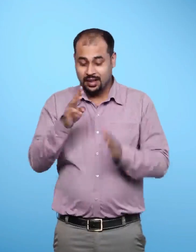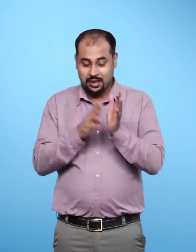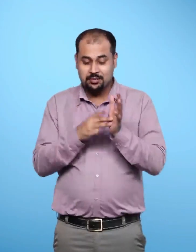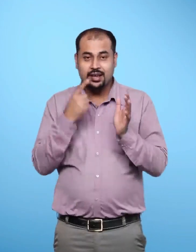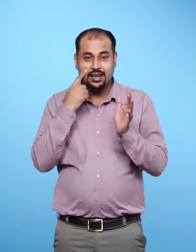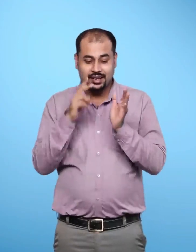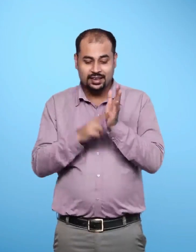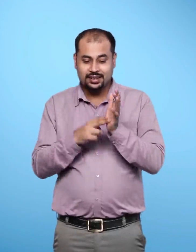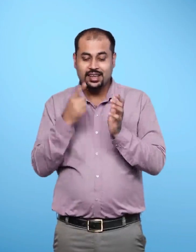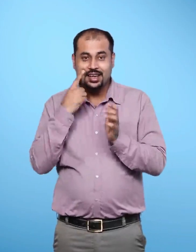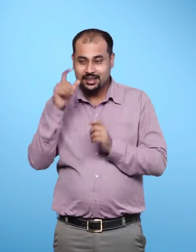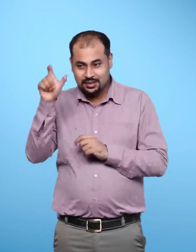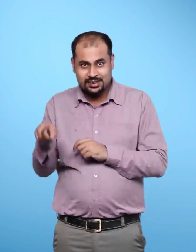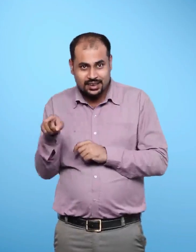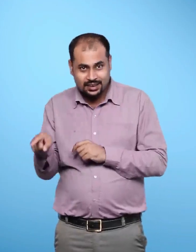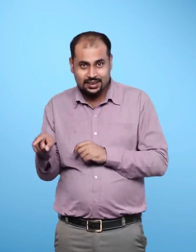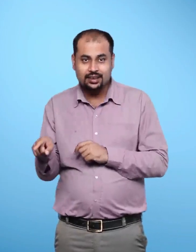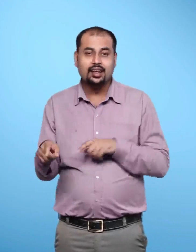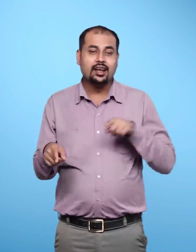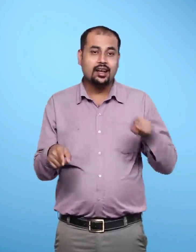Minnie has earned as much money as Gracie.